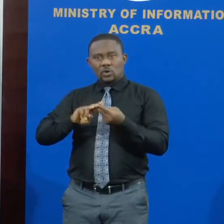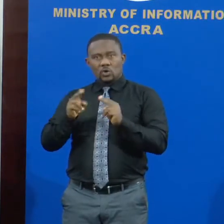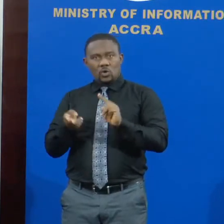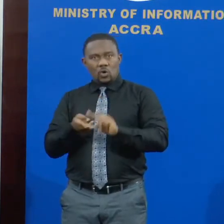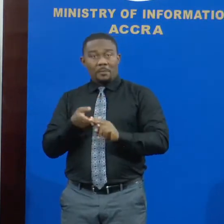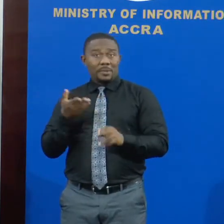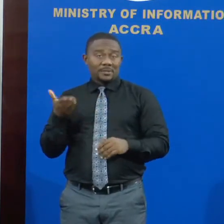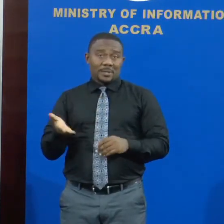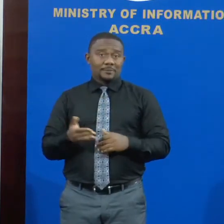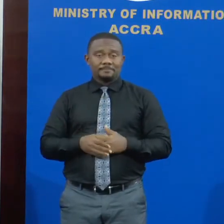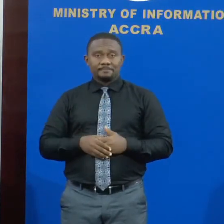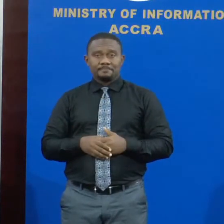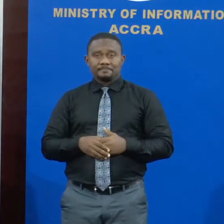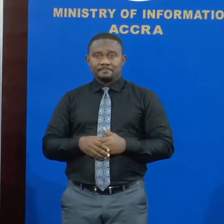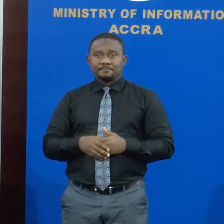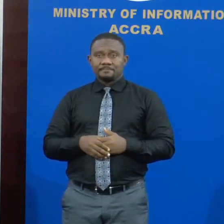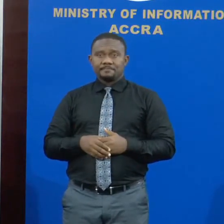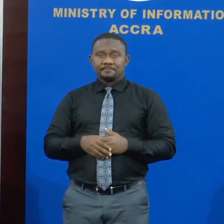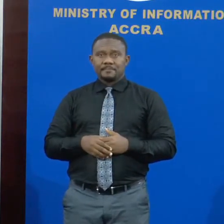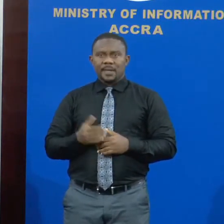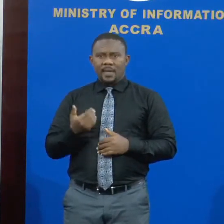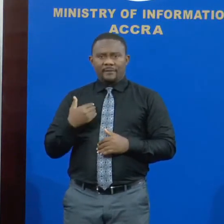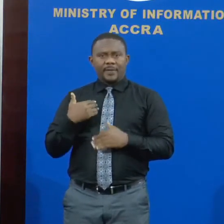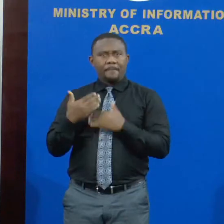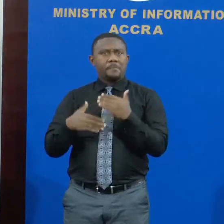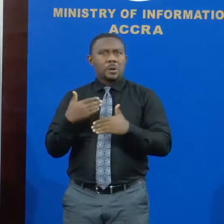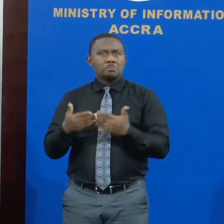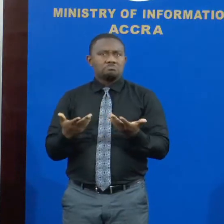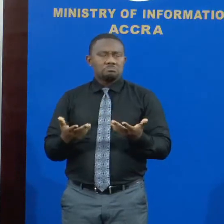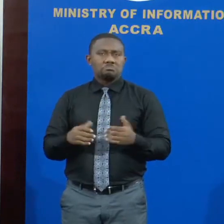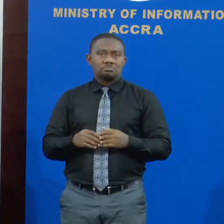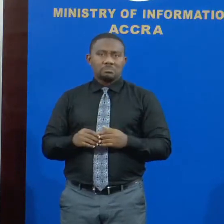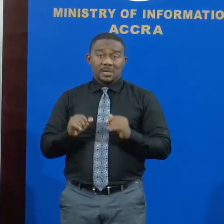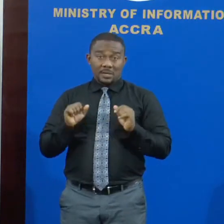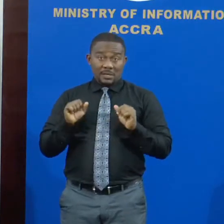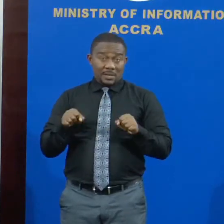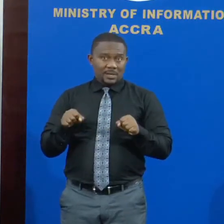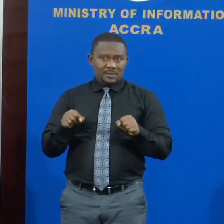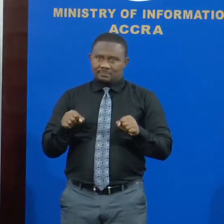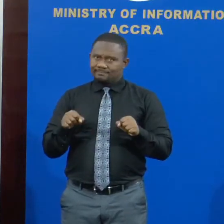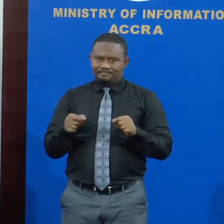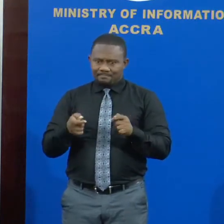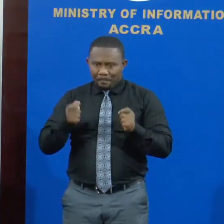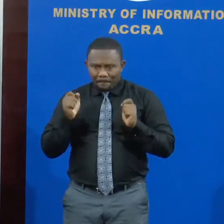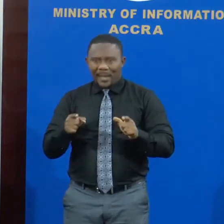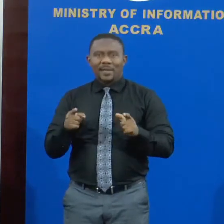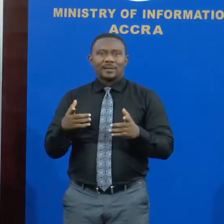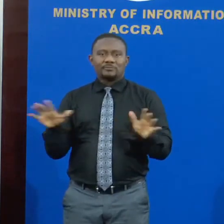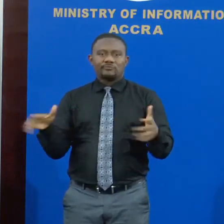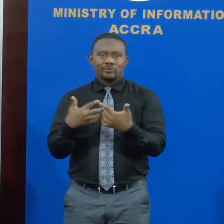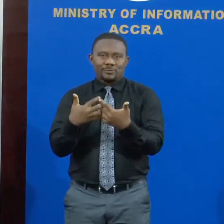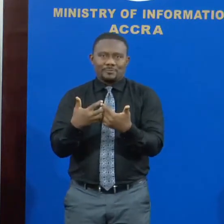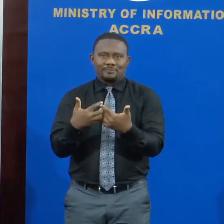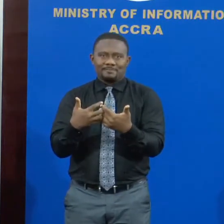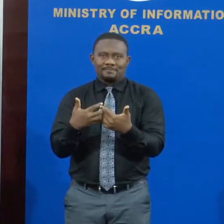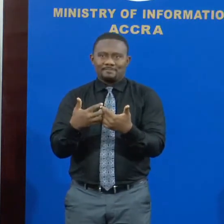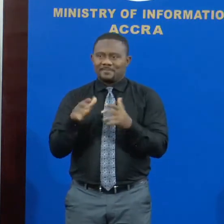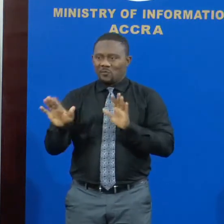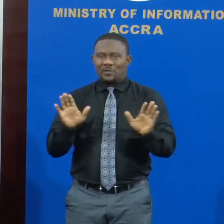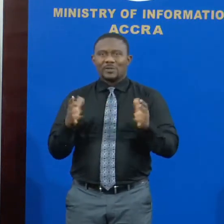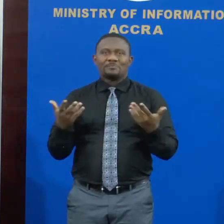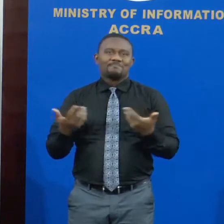we have a process which we go through and automatically merge their numbers for